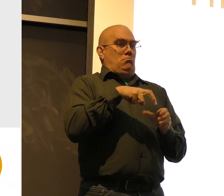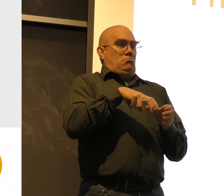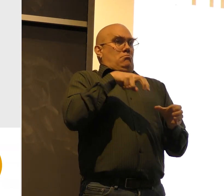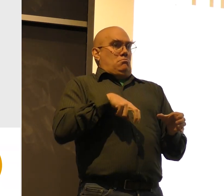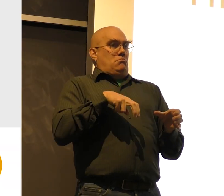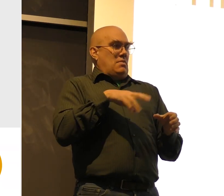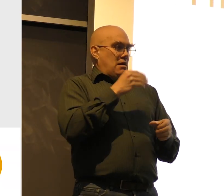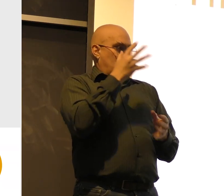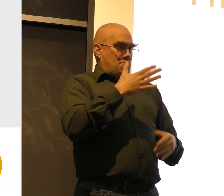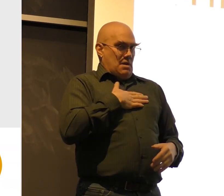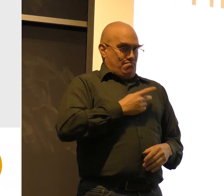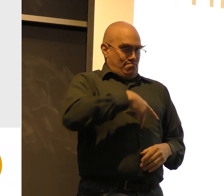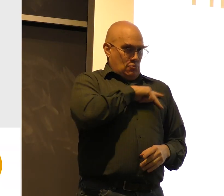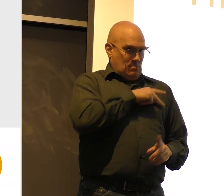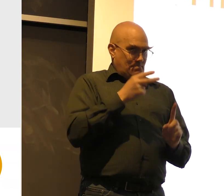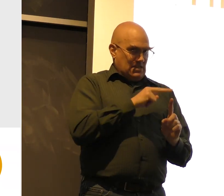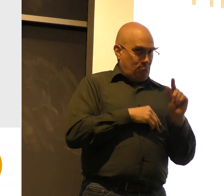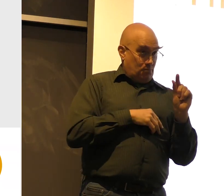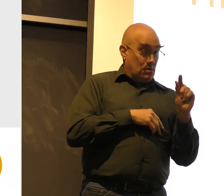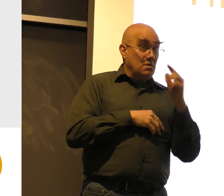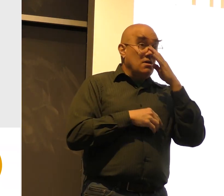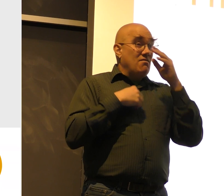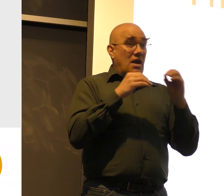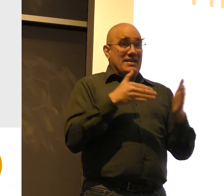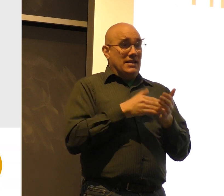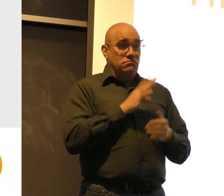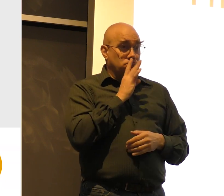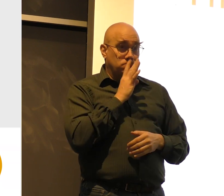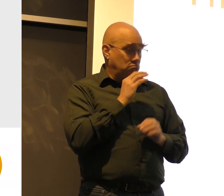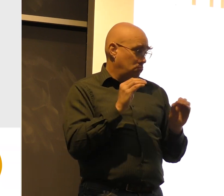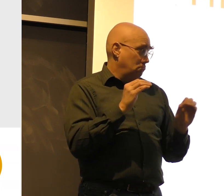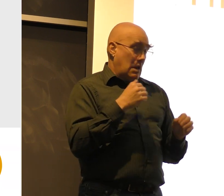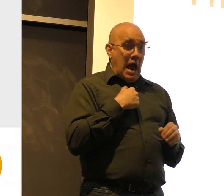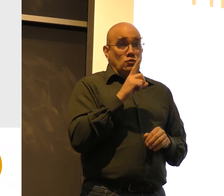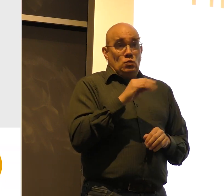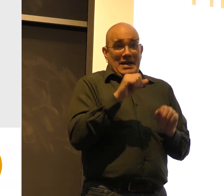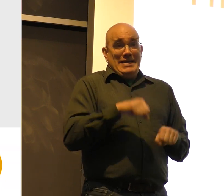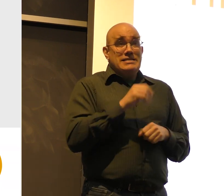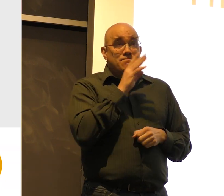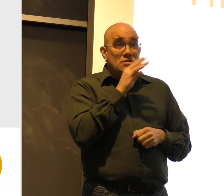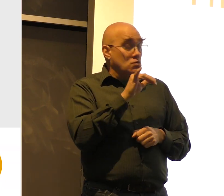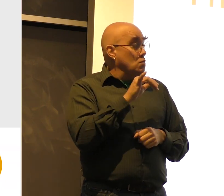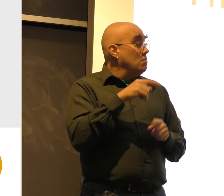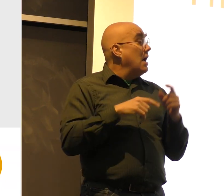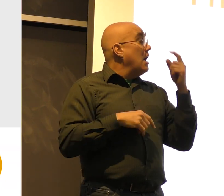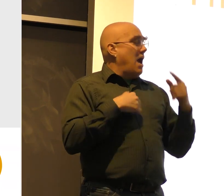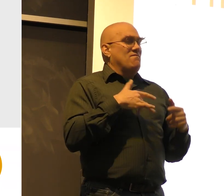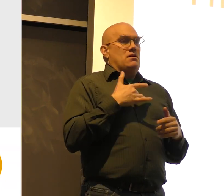use of sign language. Let me just step out for a moment and from my personal perspective about, I'm not against either language. I'm not against using spoken language,